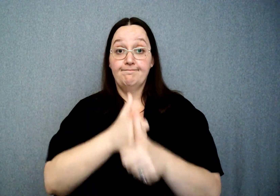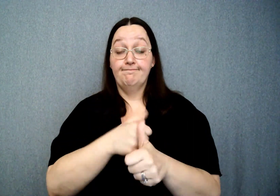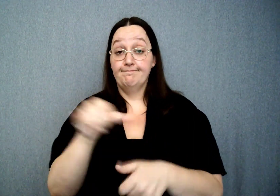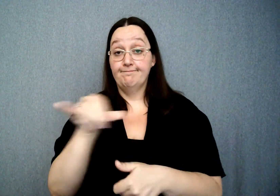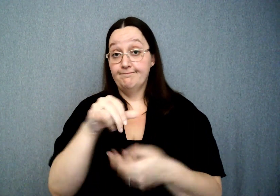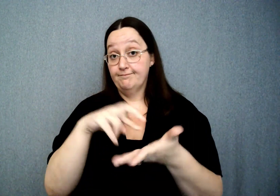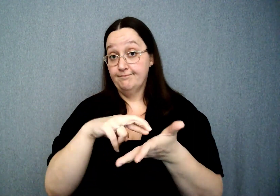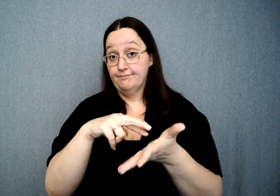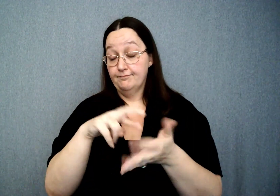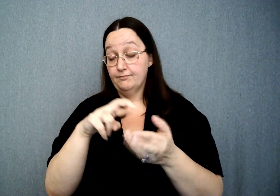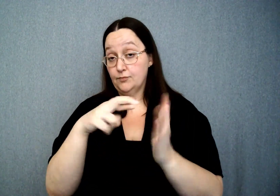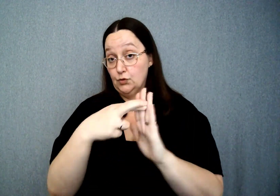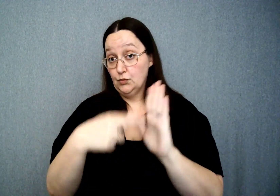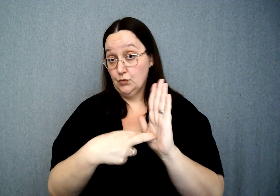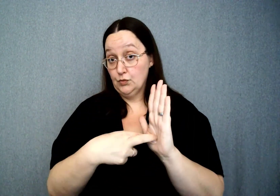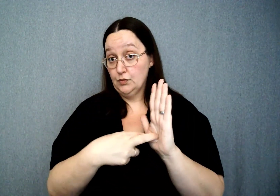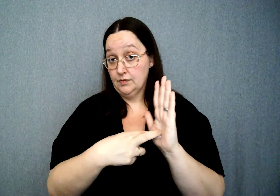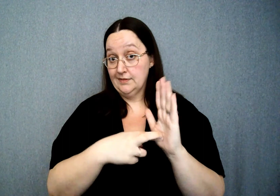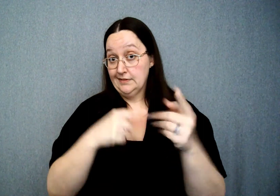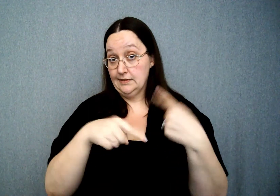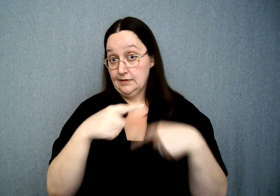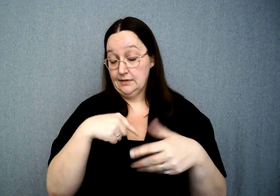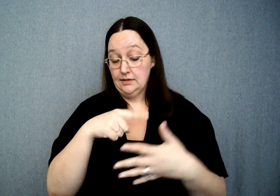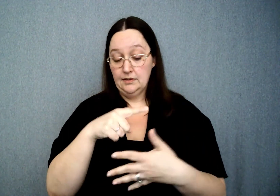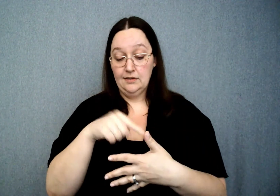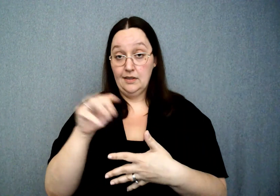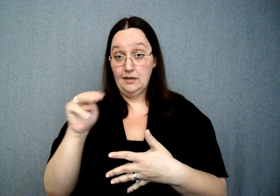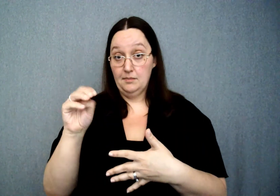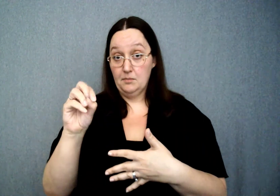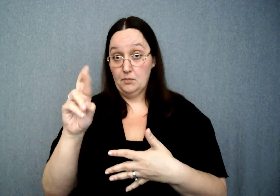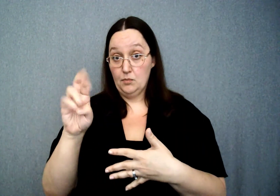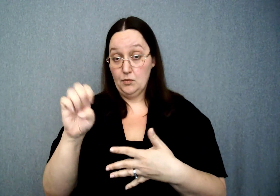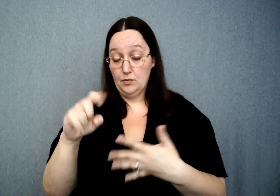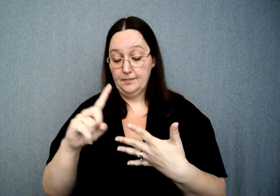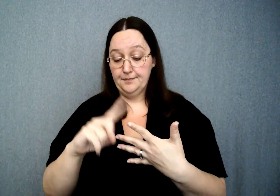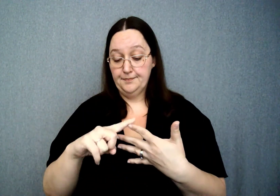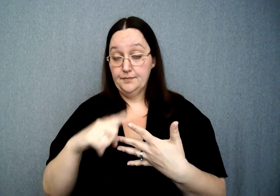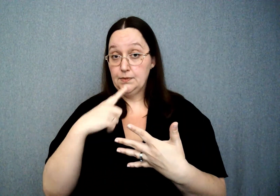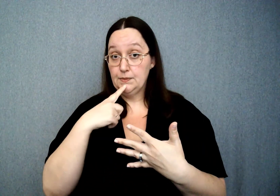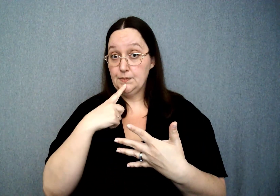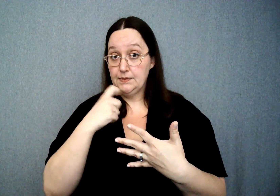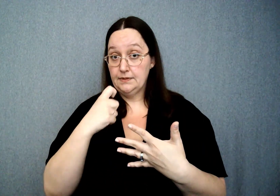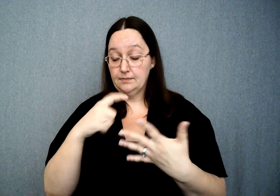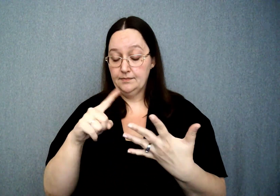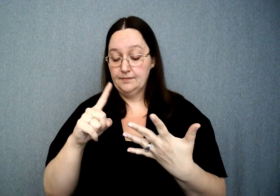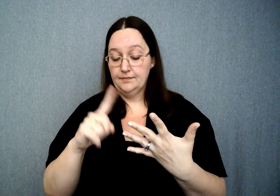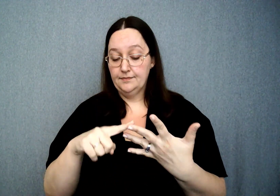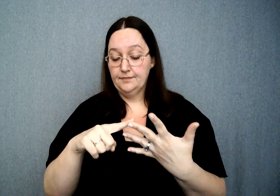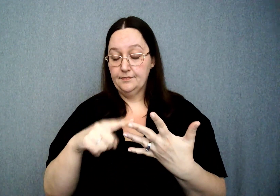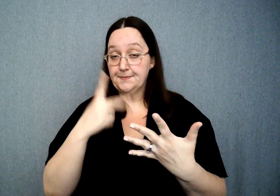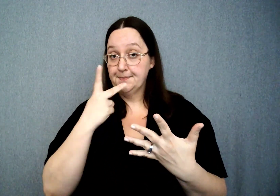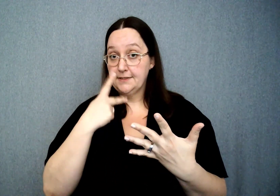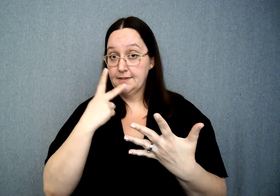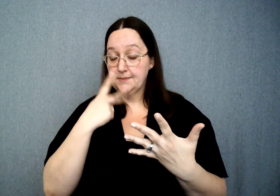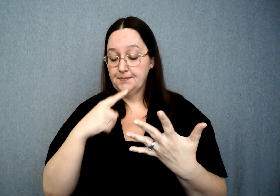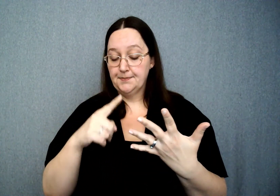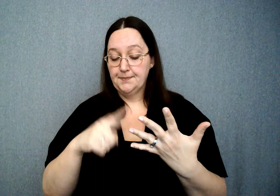palms up. This sign follows the same rule as more, red,